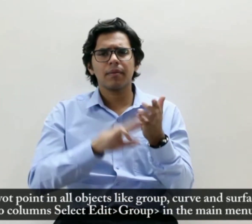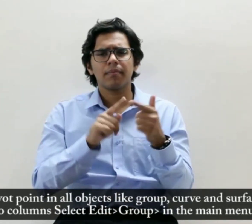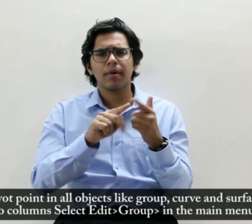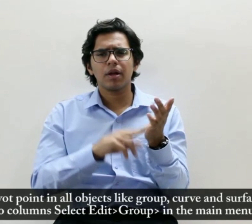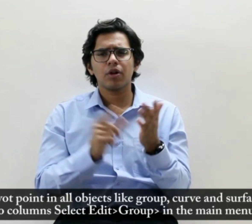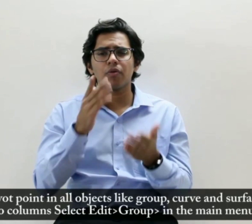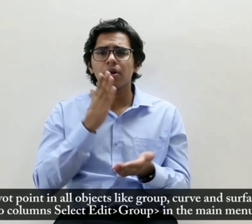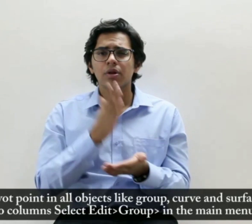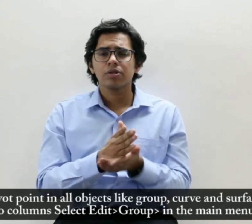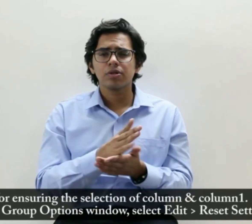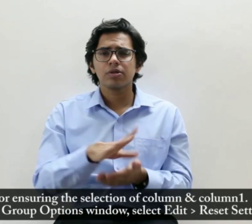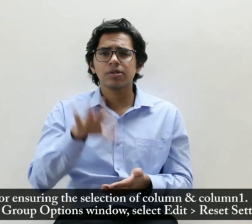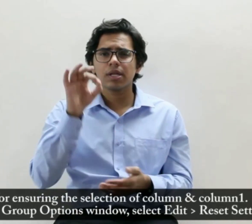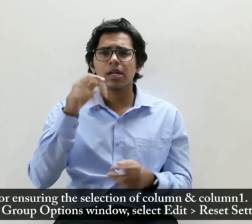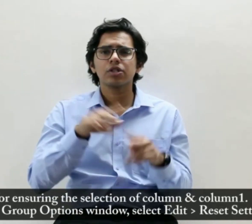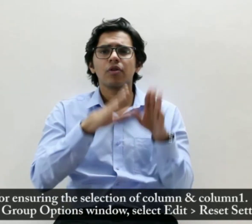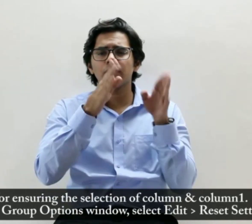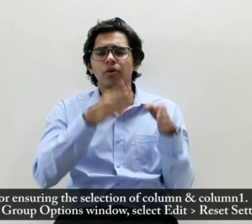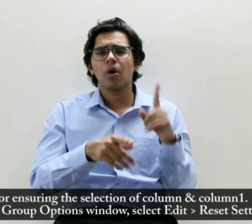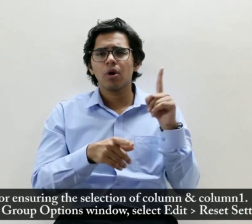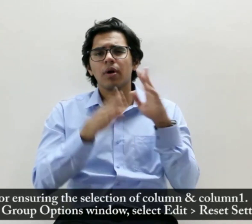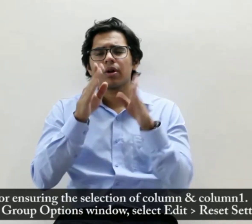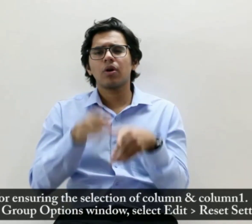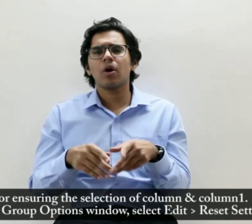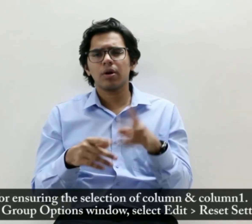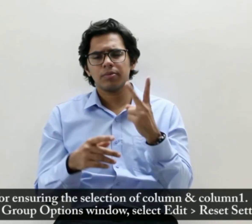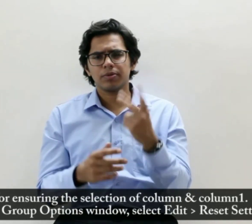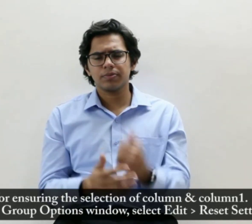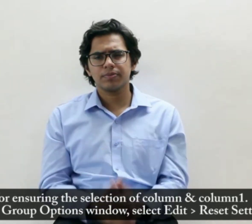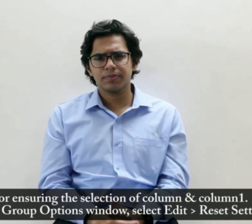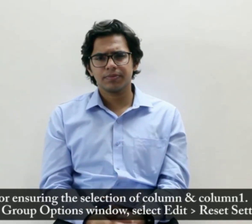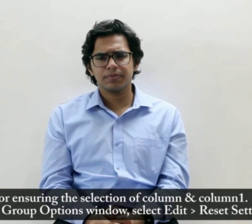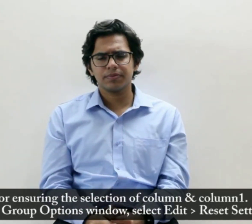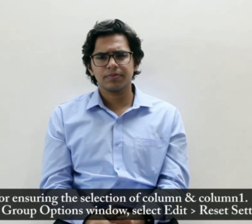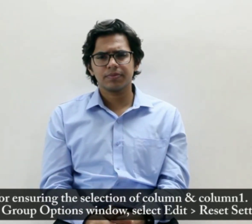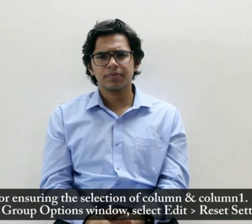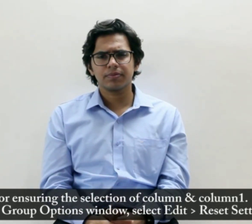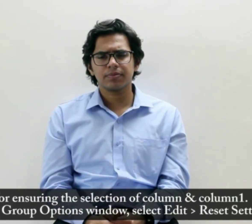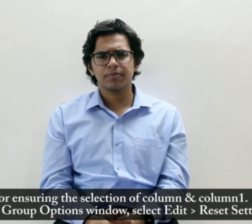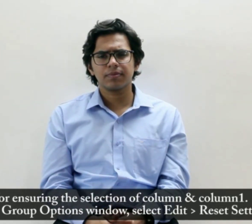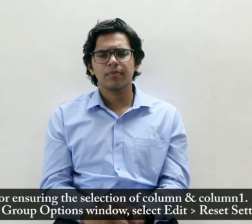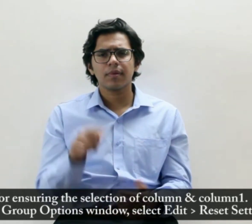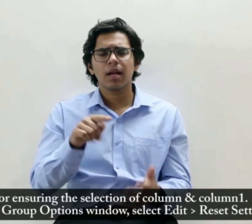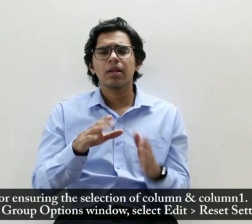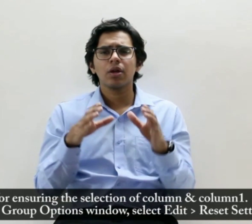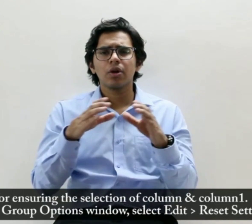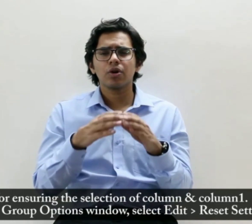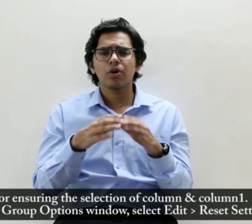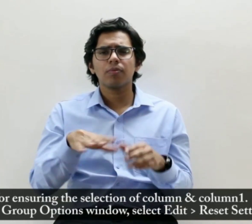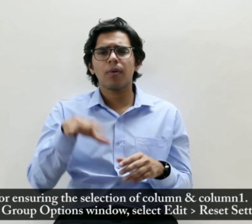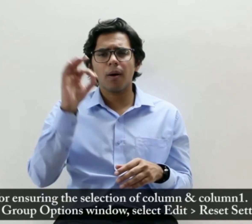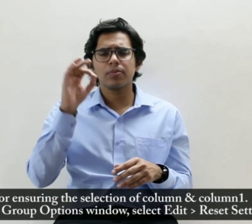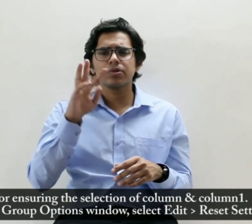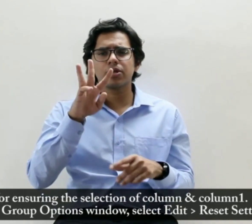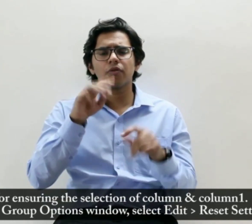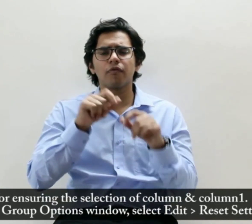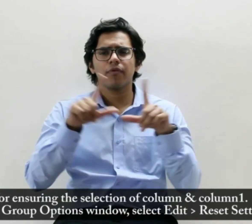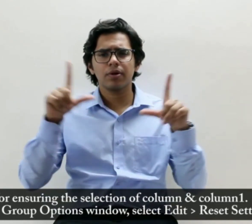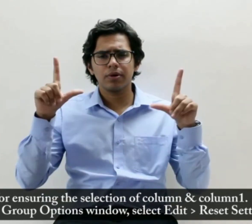For ensuring the selection of column and column 1. In the Group Options window, select Edit,